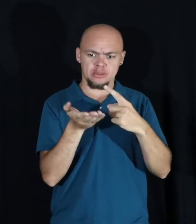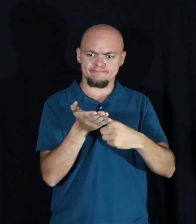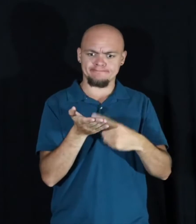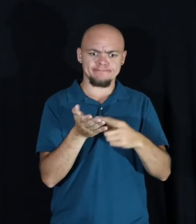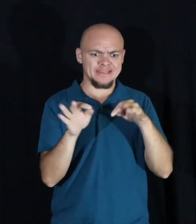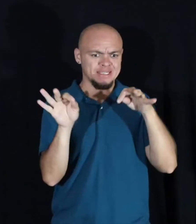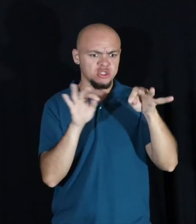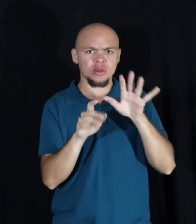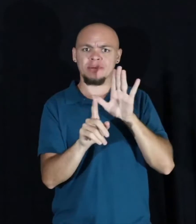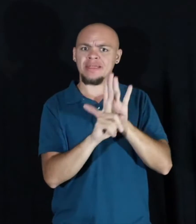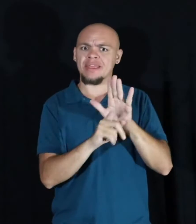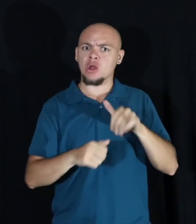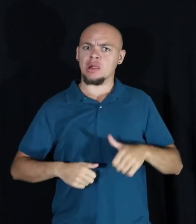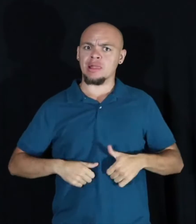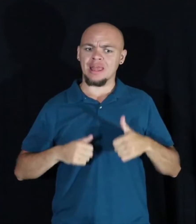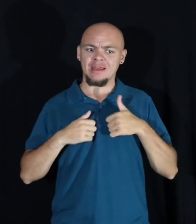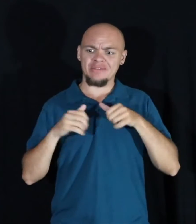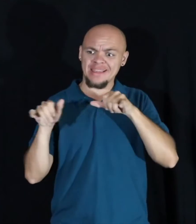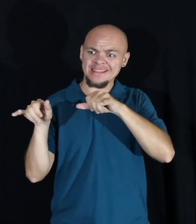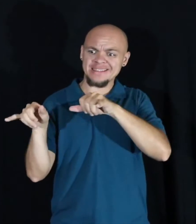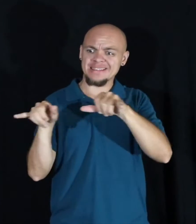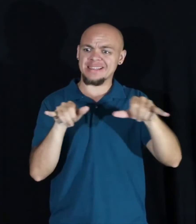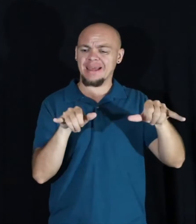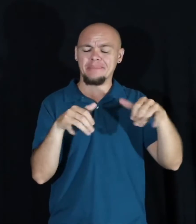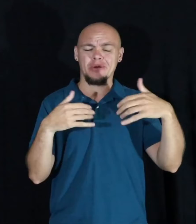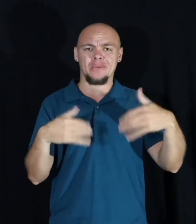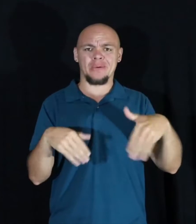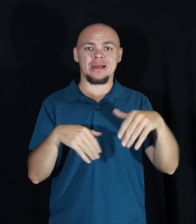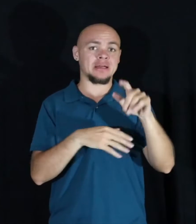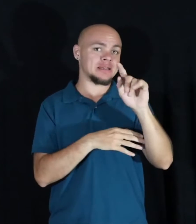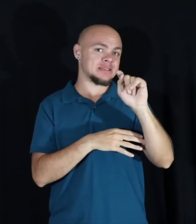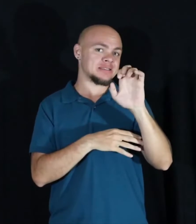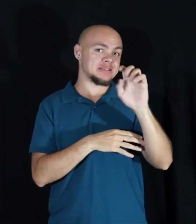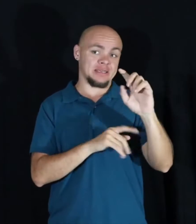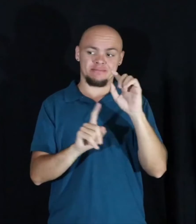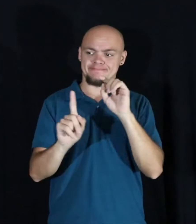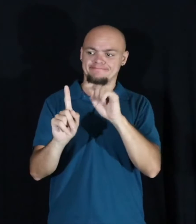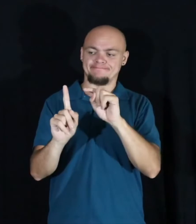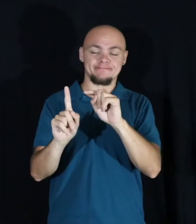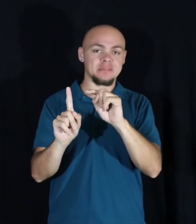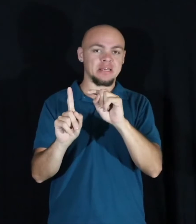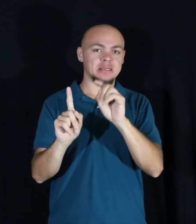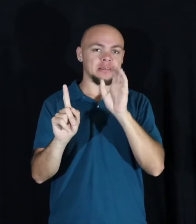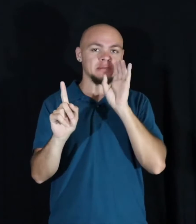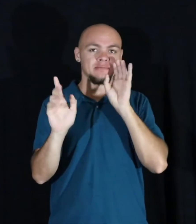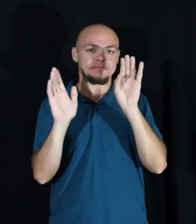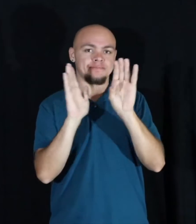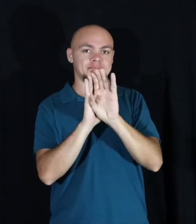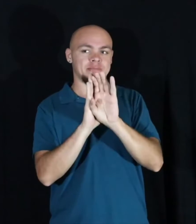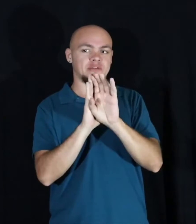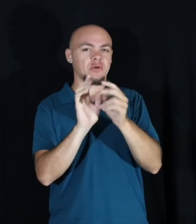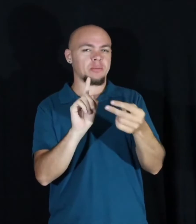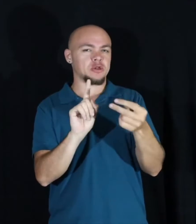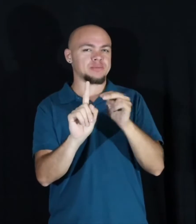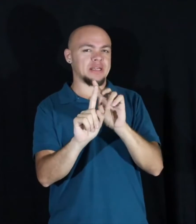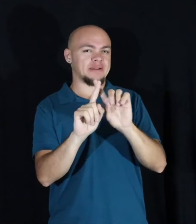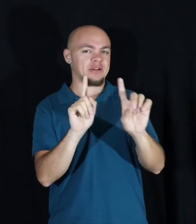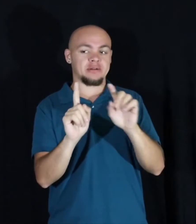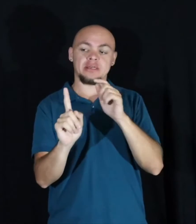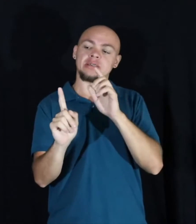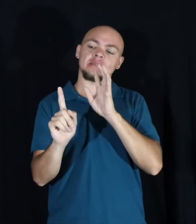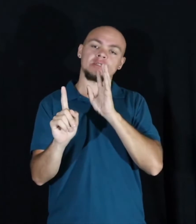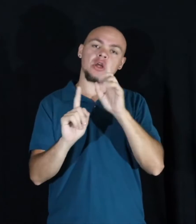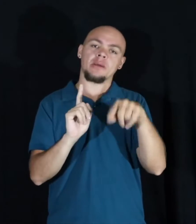life in that way? I often think about Ted's illustration from a slightly different perspective. He talked about